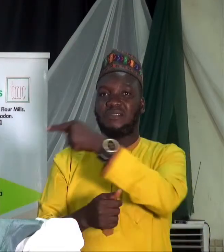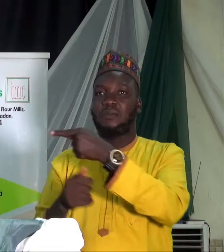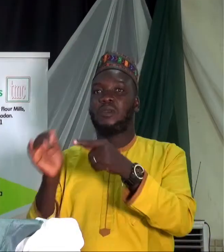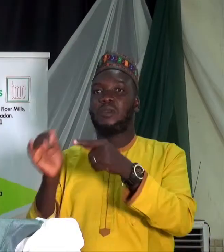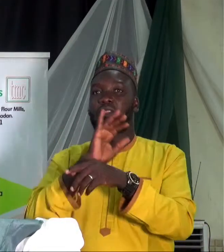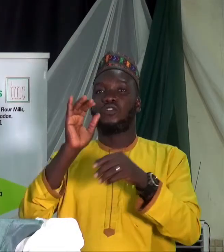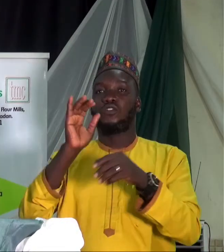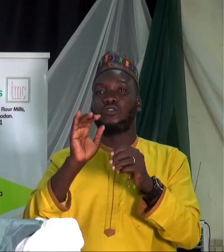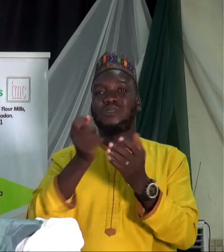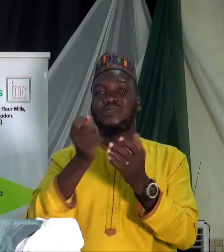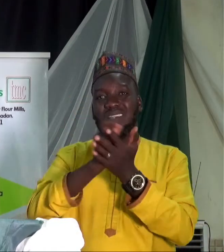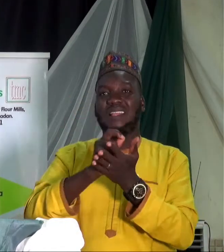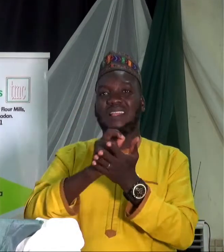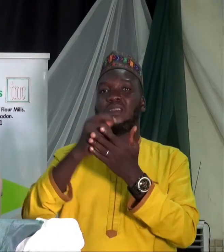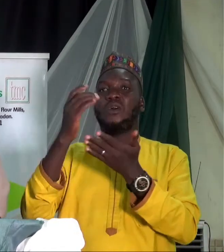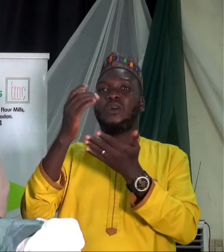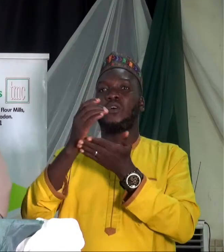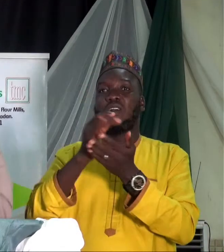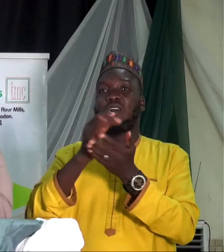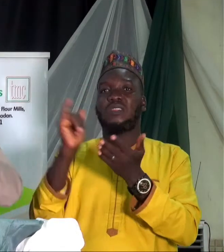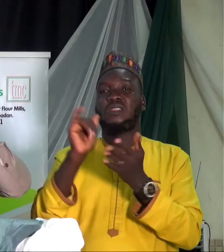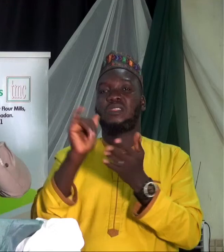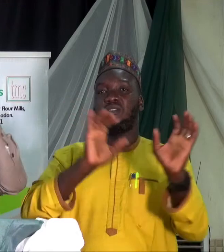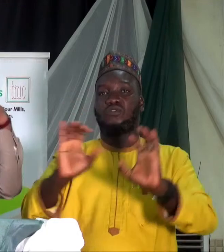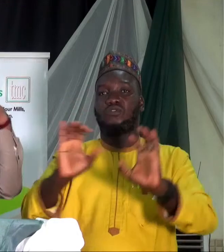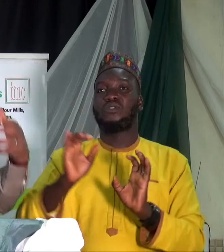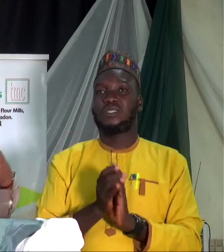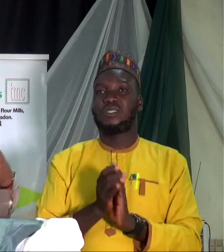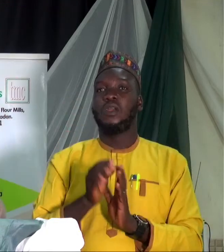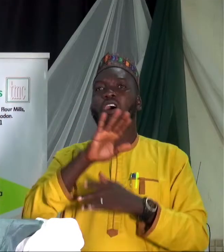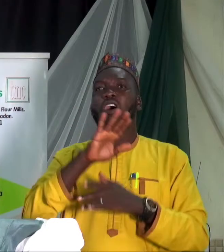ti won se si gbogbo ala se ha